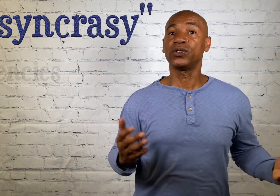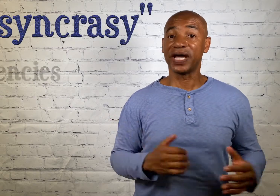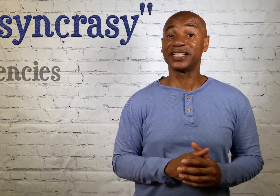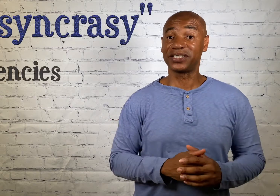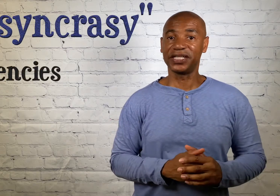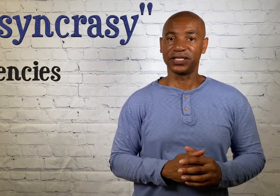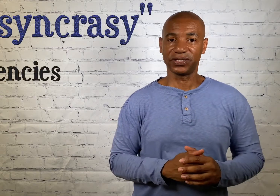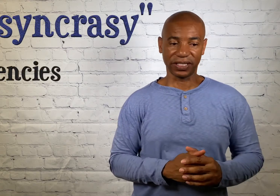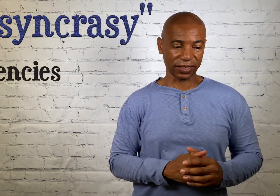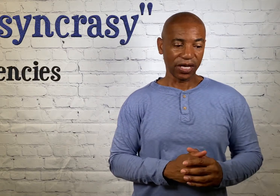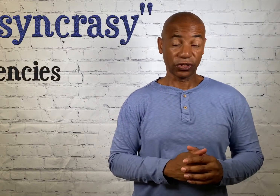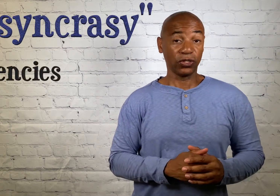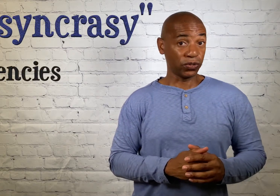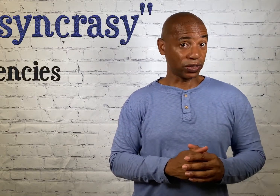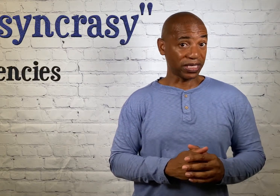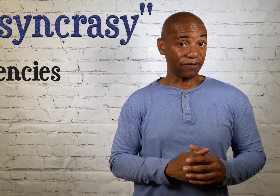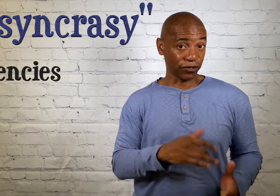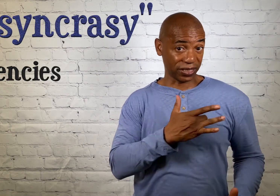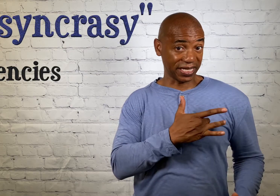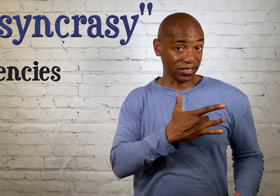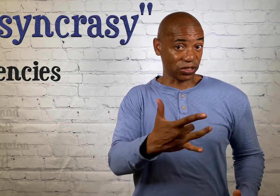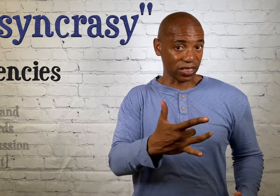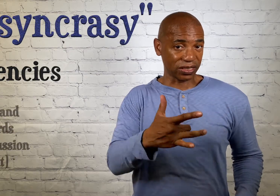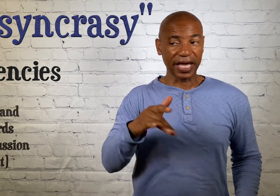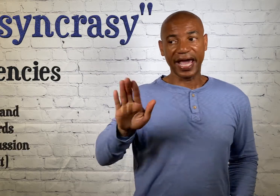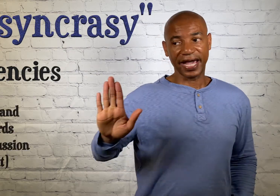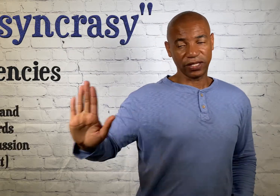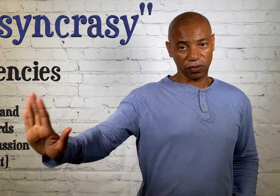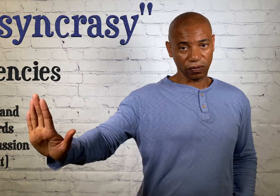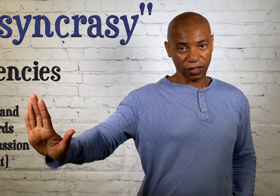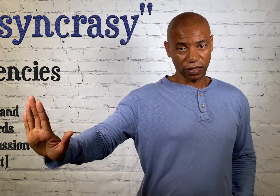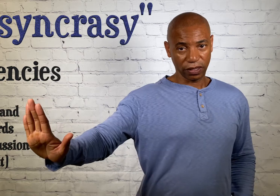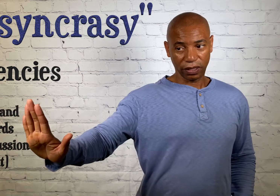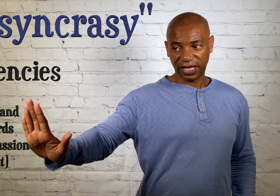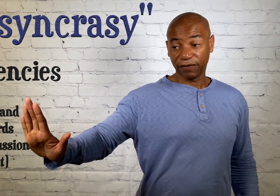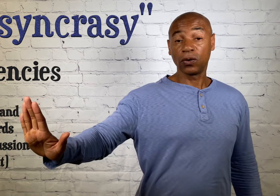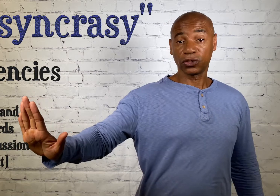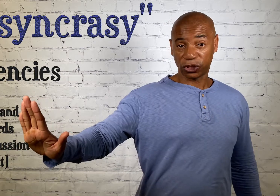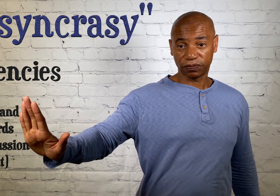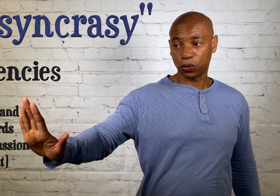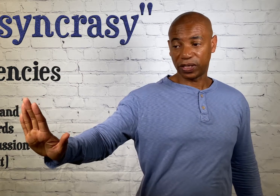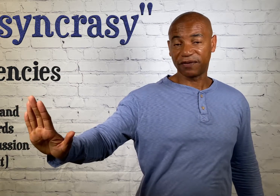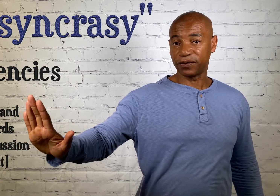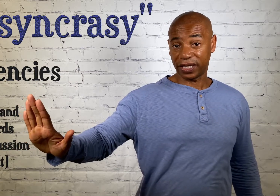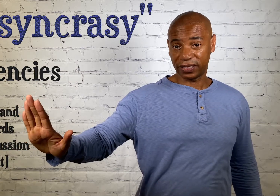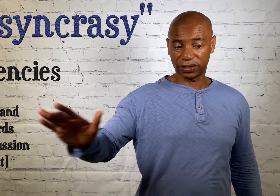has tendencies. So you do the sign for tendencies and you give ownership to whatever it is.